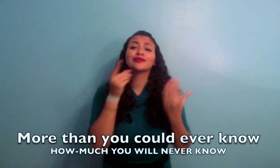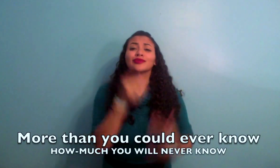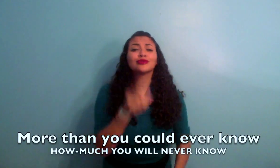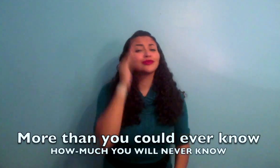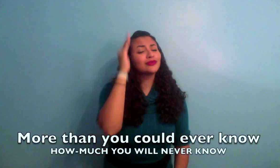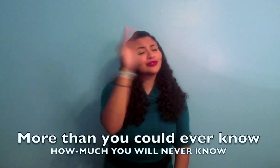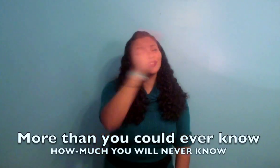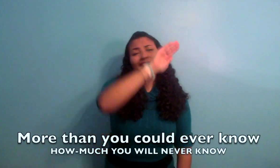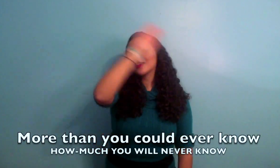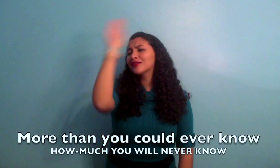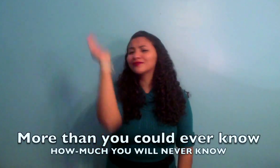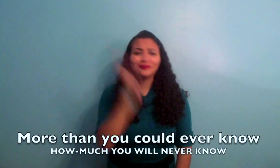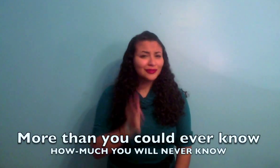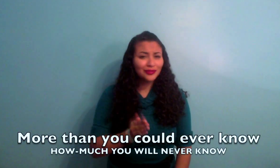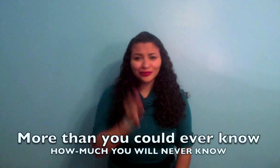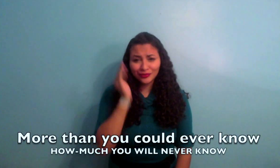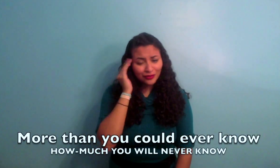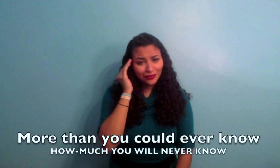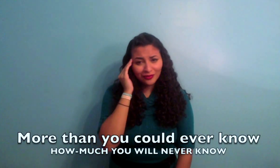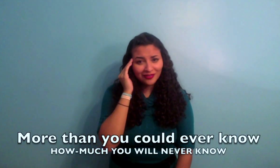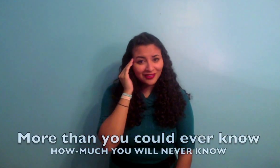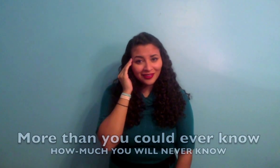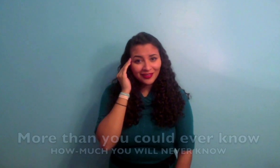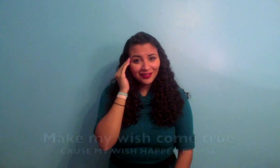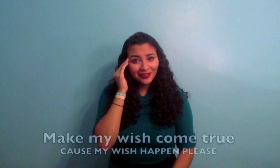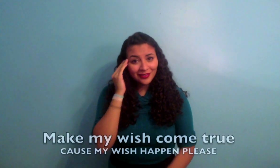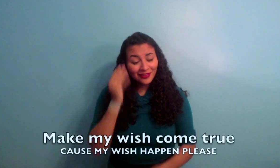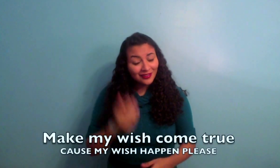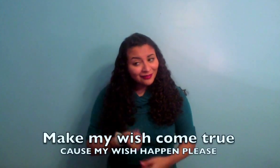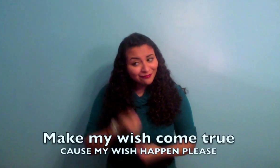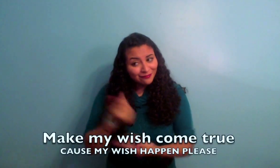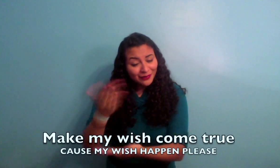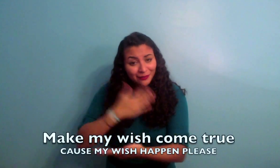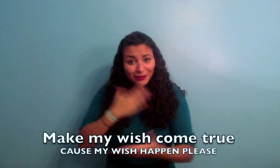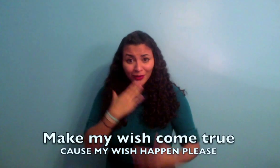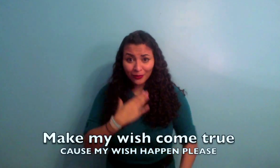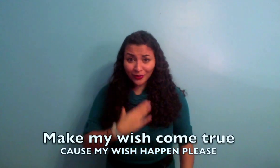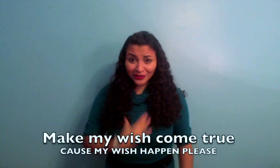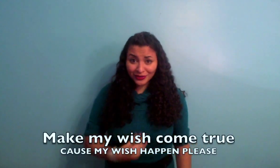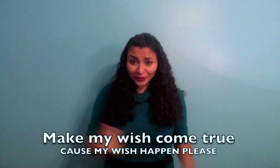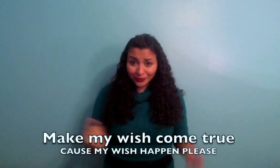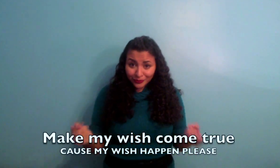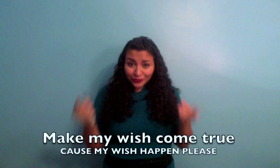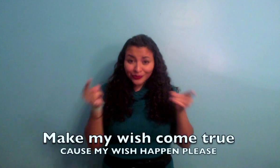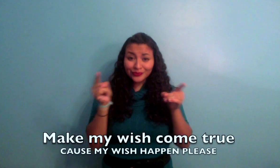could ever know Make my wish come true